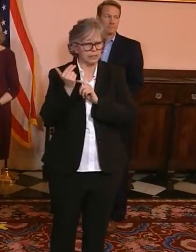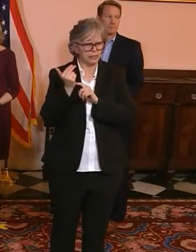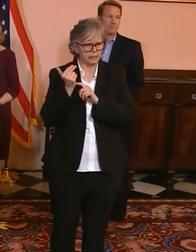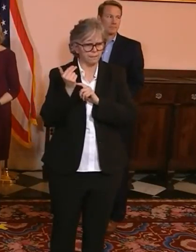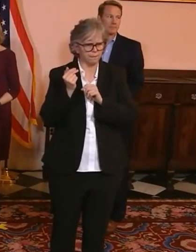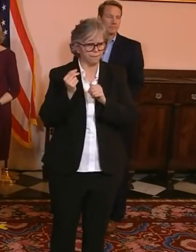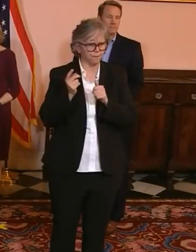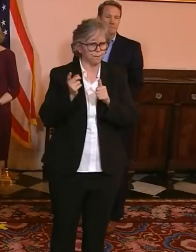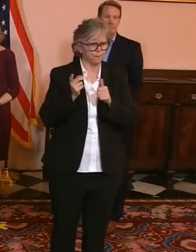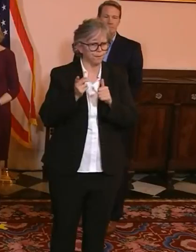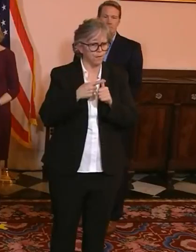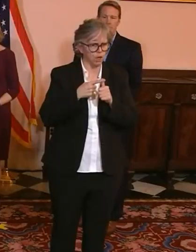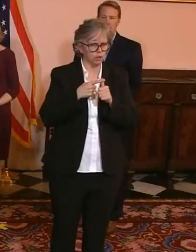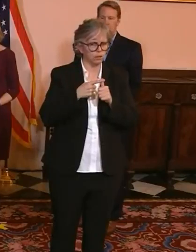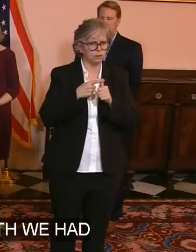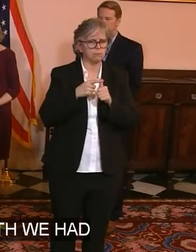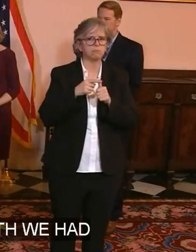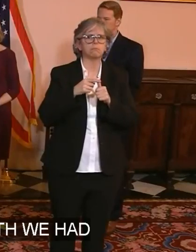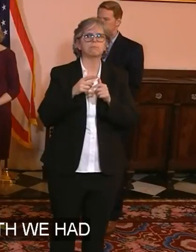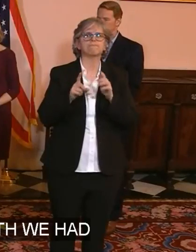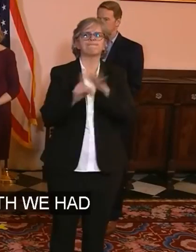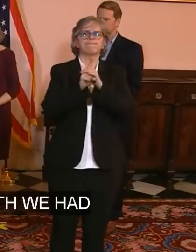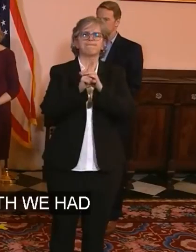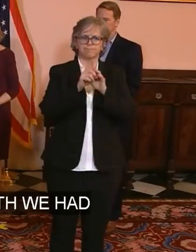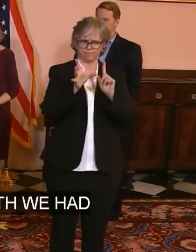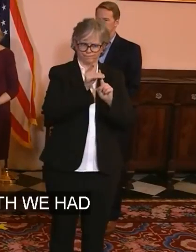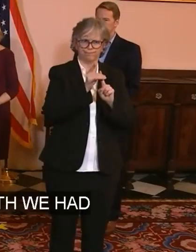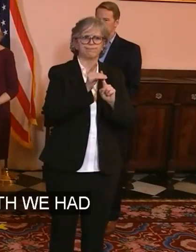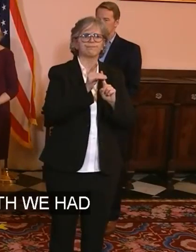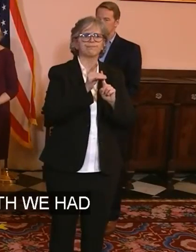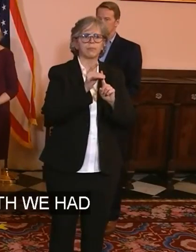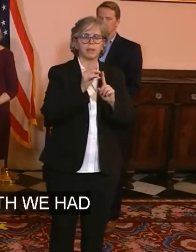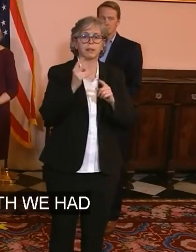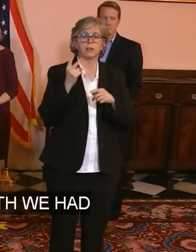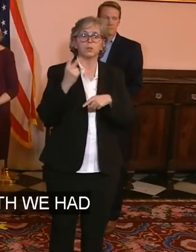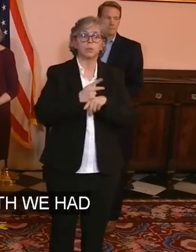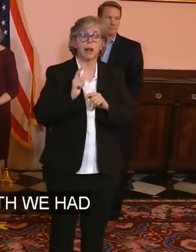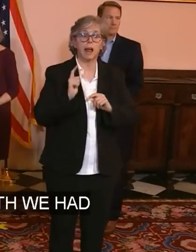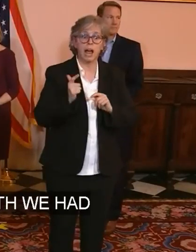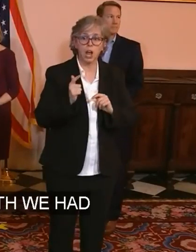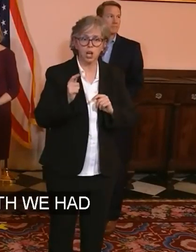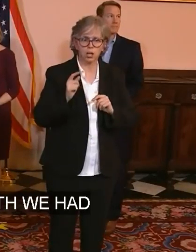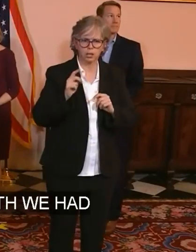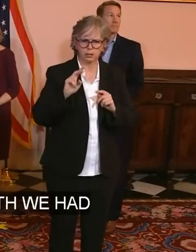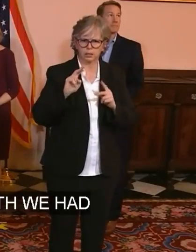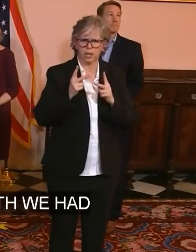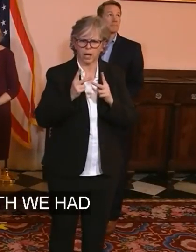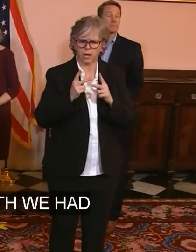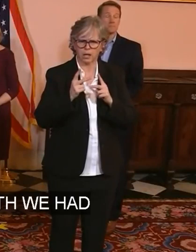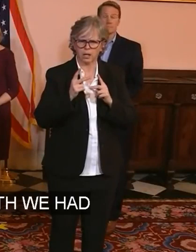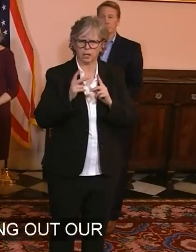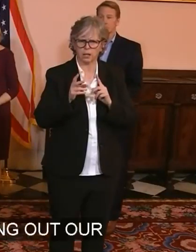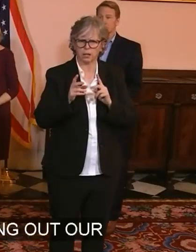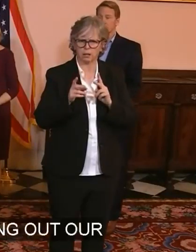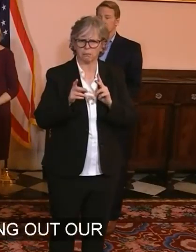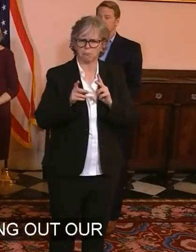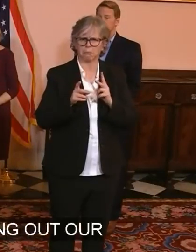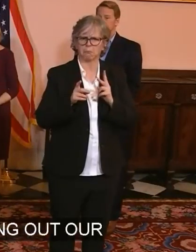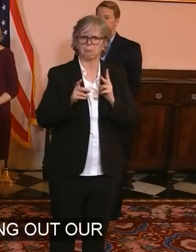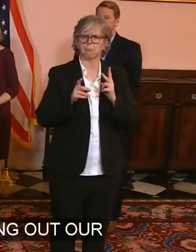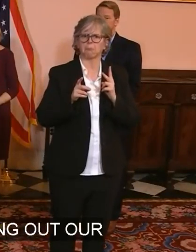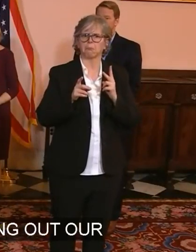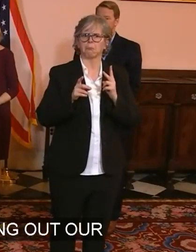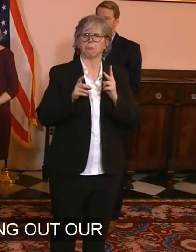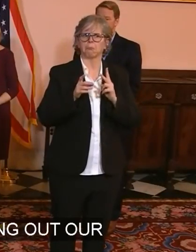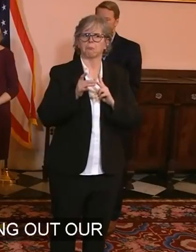so we actually began rolling out our pandemic planning at the Ohio Department of Health around that time. We began to use